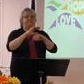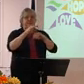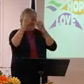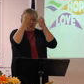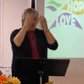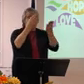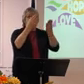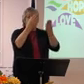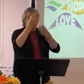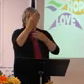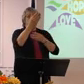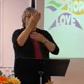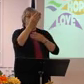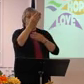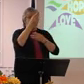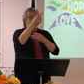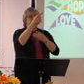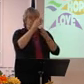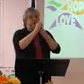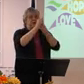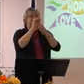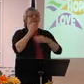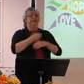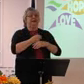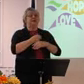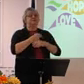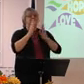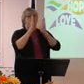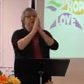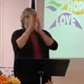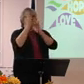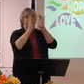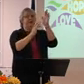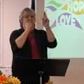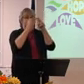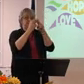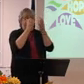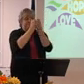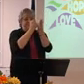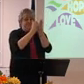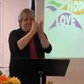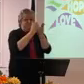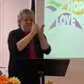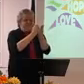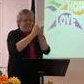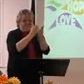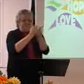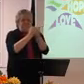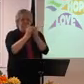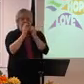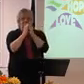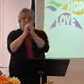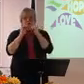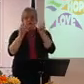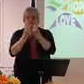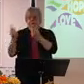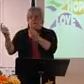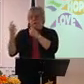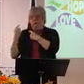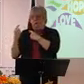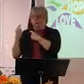that obeys as you direct us. We pray in Jesus' name. Amen. Amen. Worship team's going to